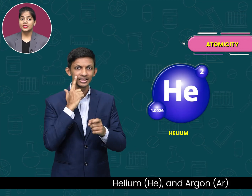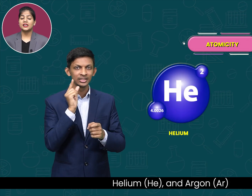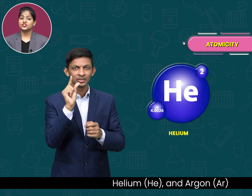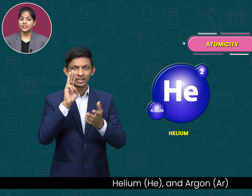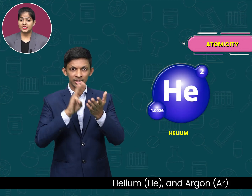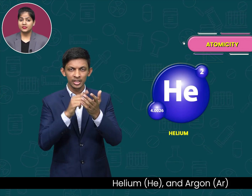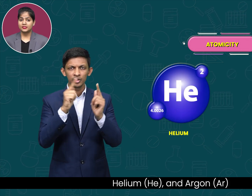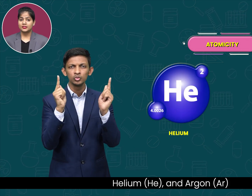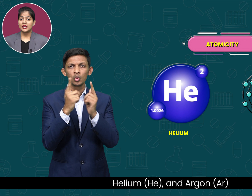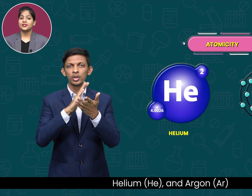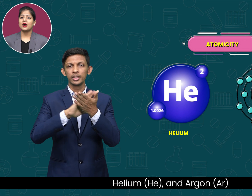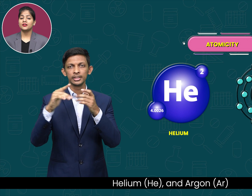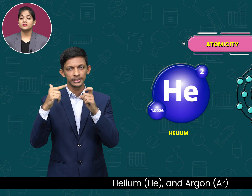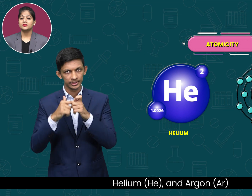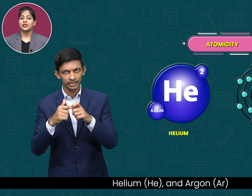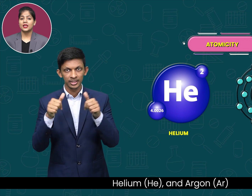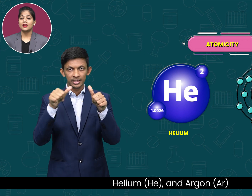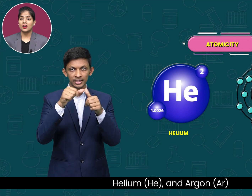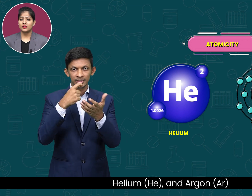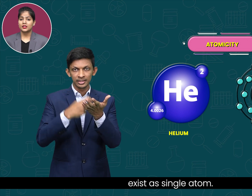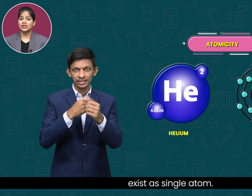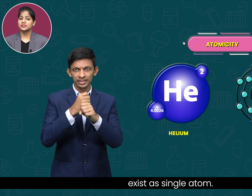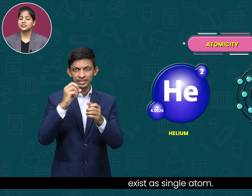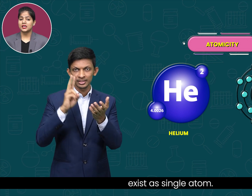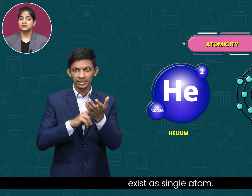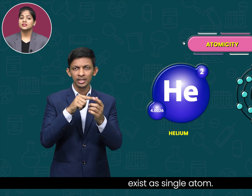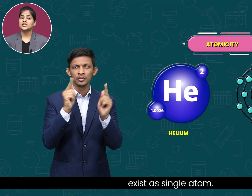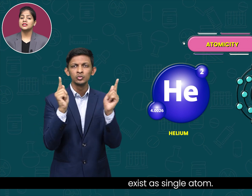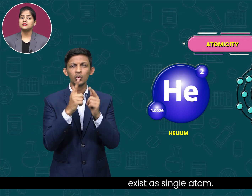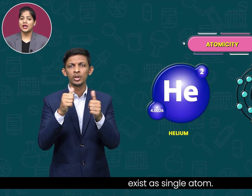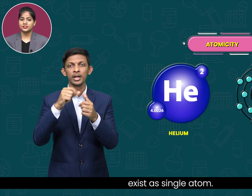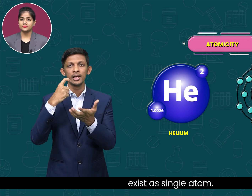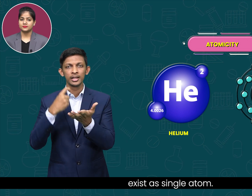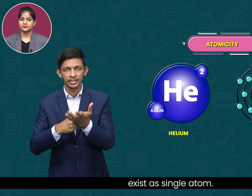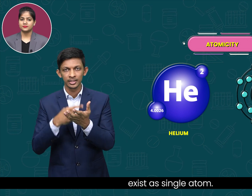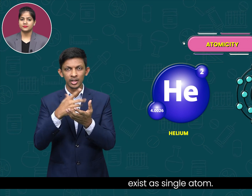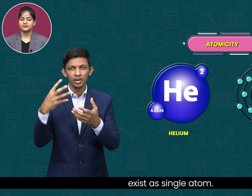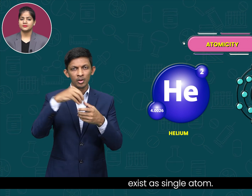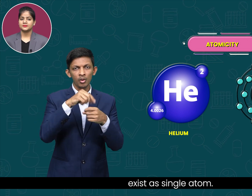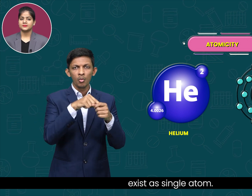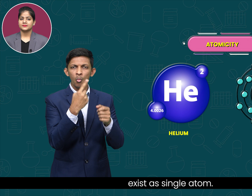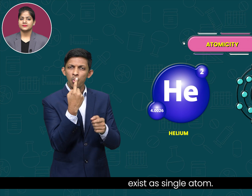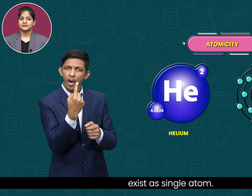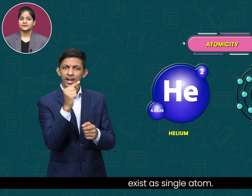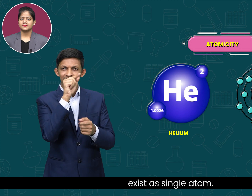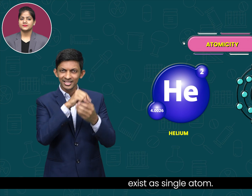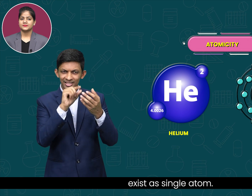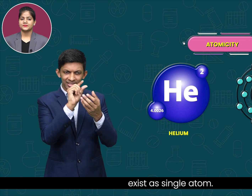Helium He and argon Ar exist as single atom.